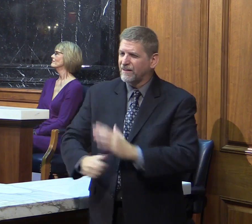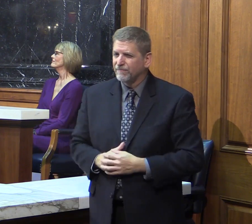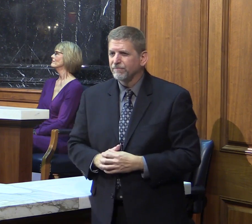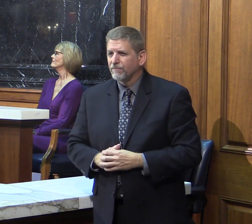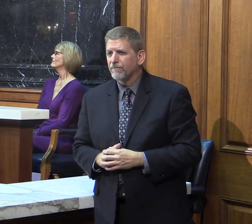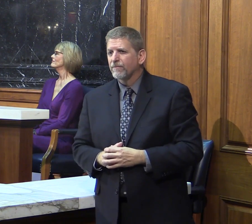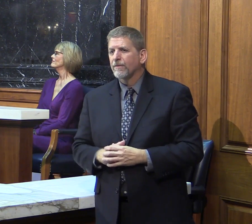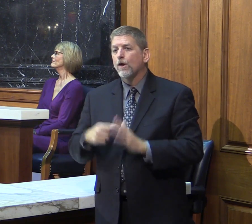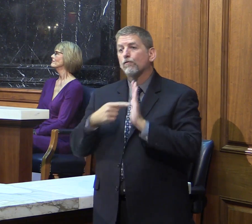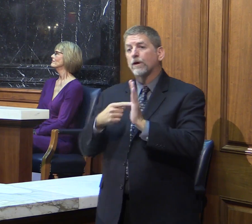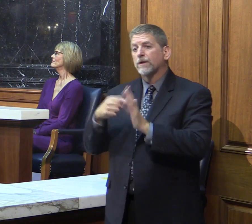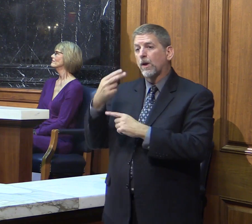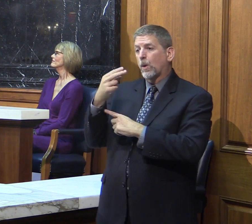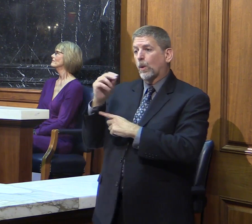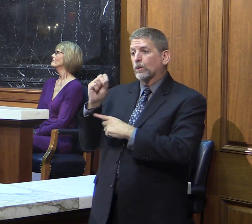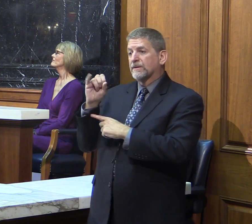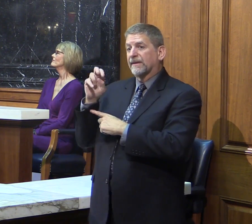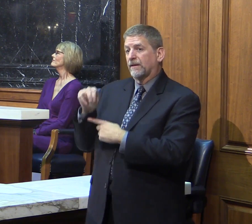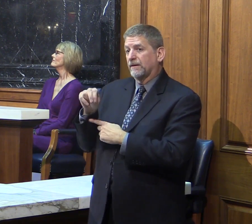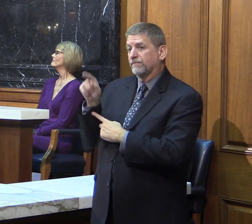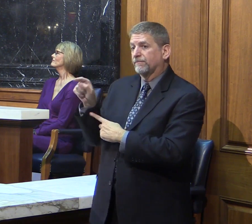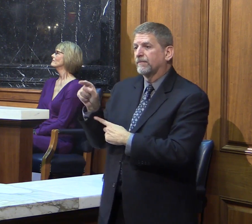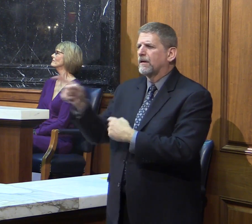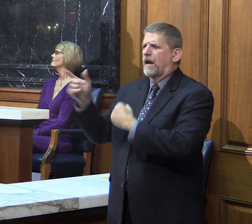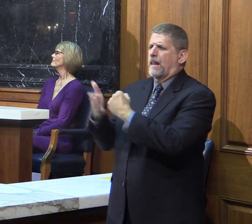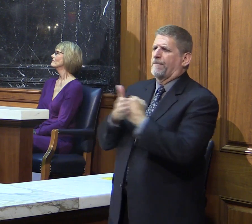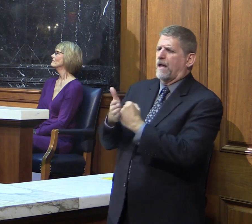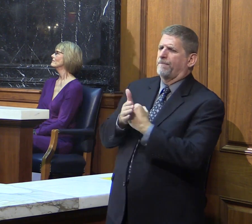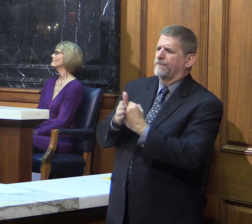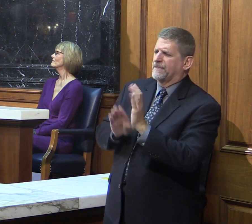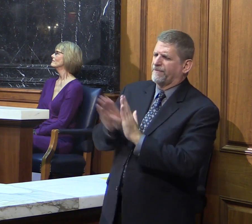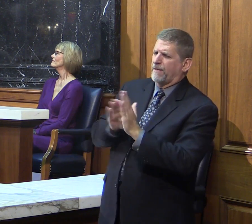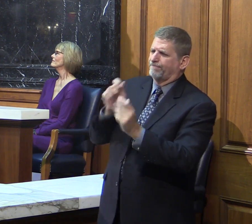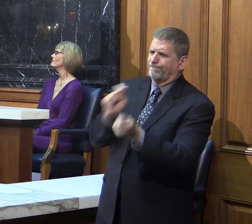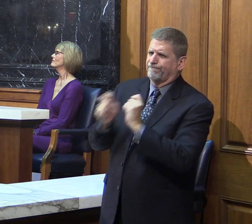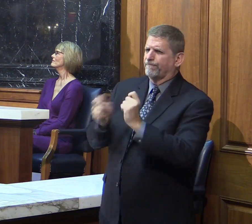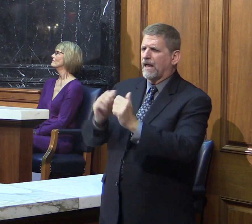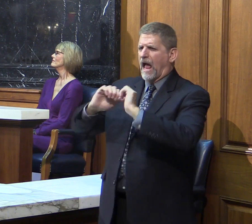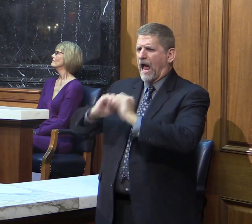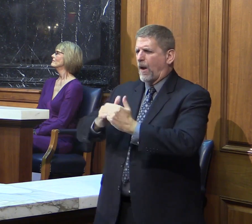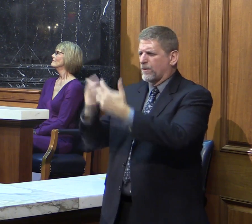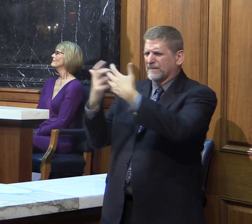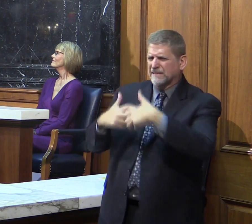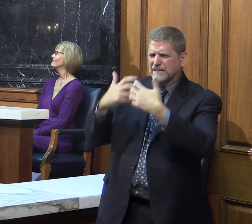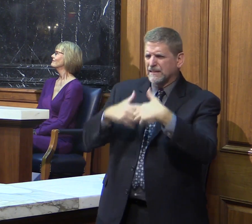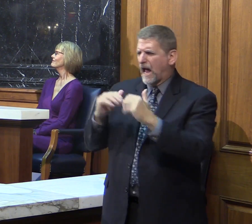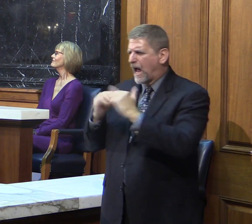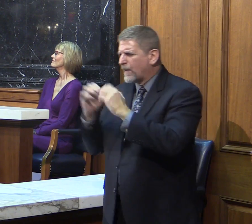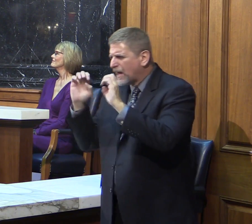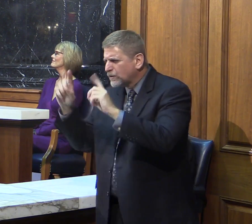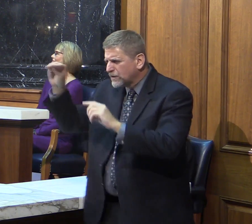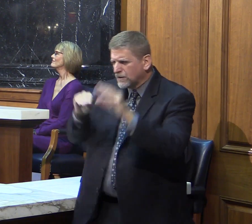develop, create, reconfigure, and align that workforce, all those development programs and funding so that the needs